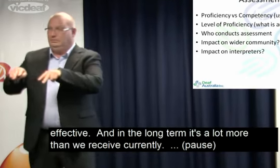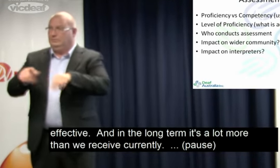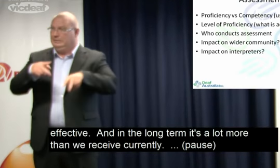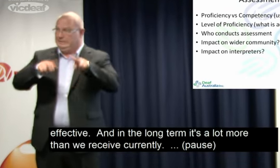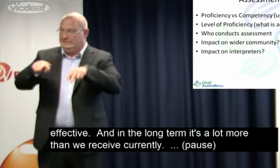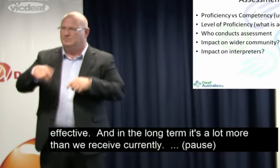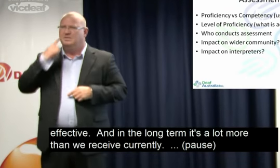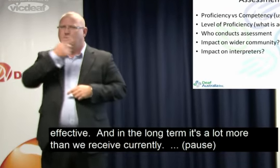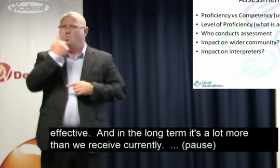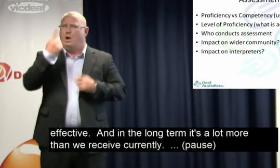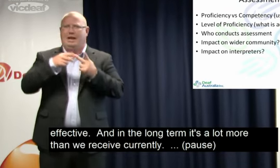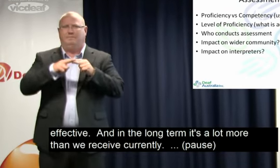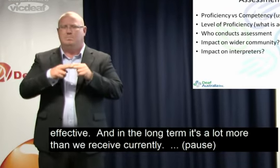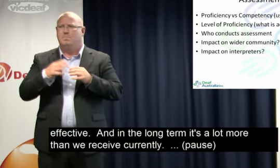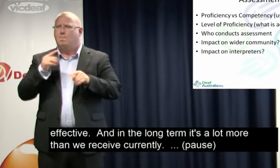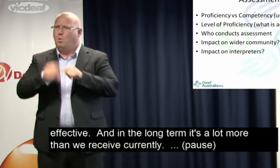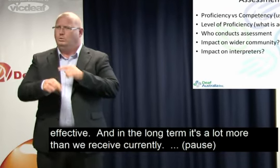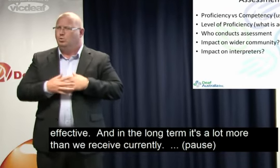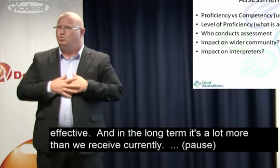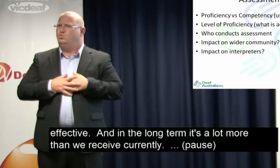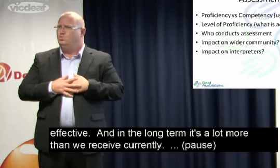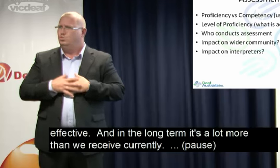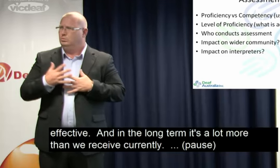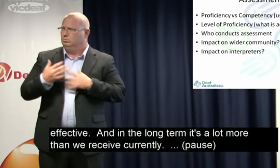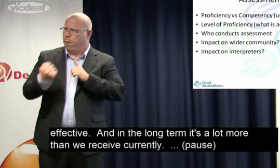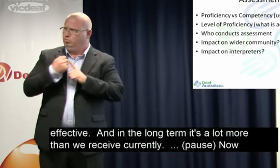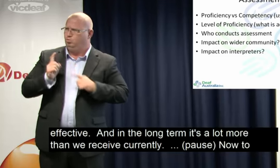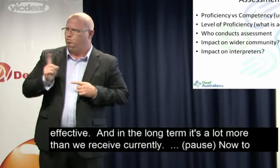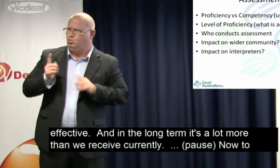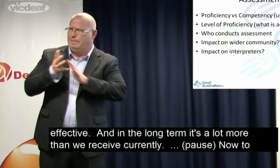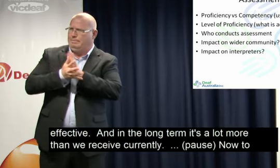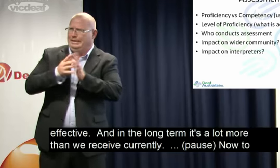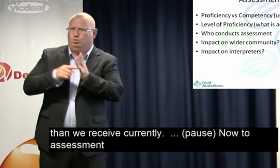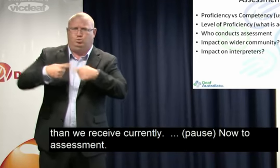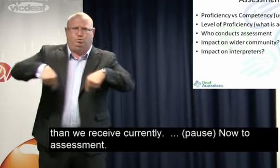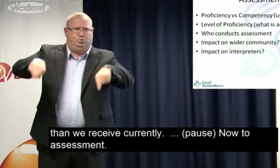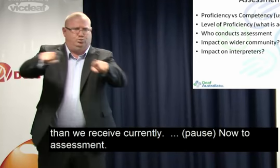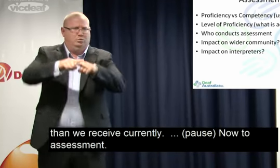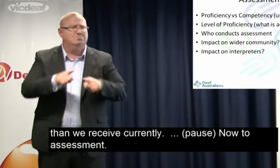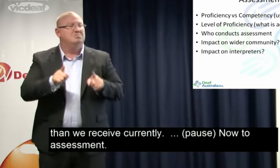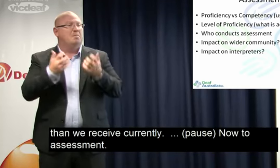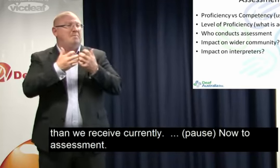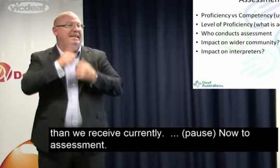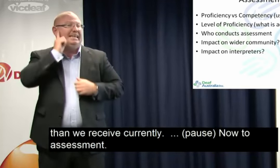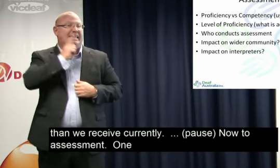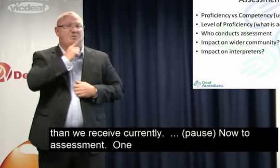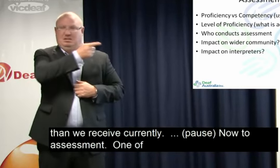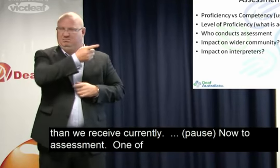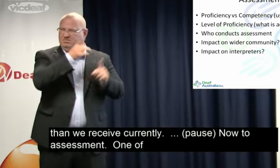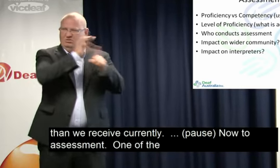The discussion around assessment, and I think it's one of the most controversial discussions that we're having. How will it impact you?